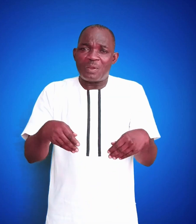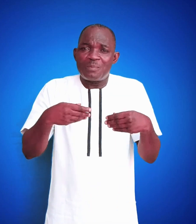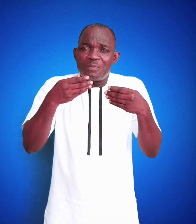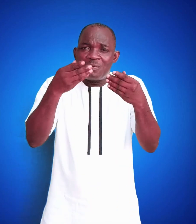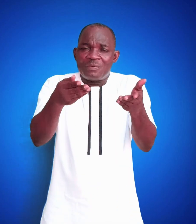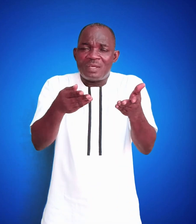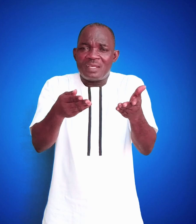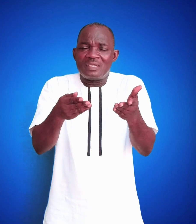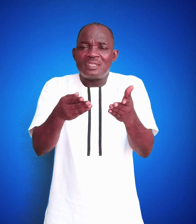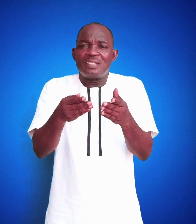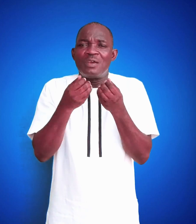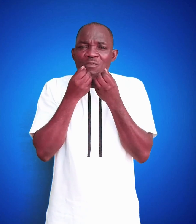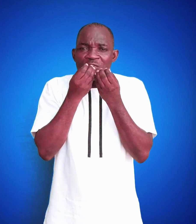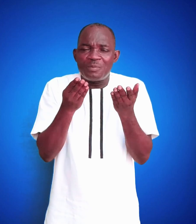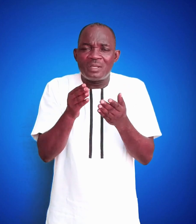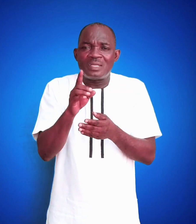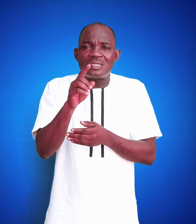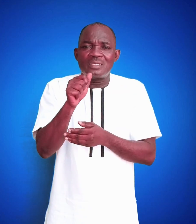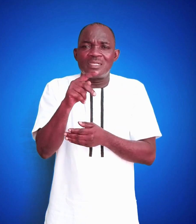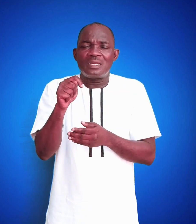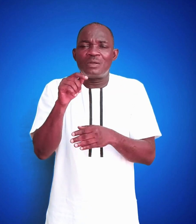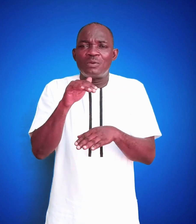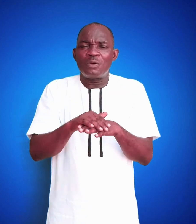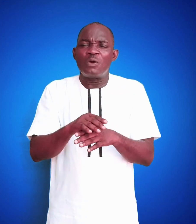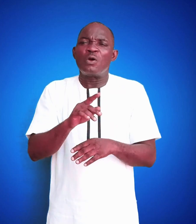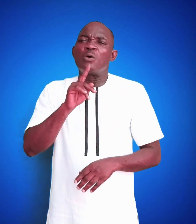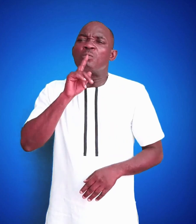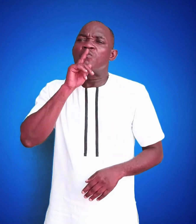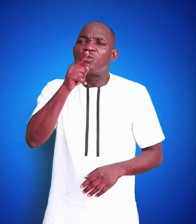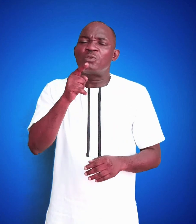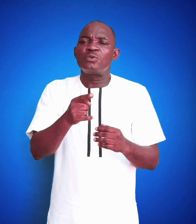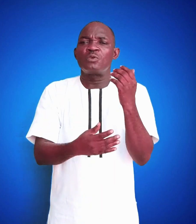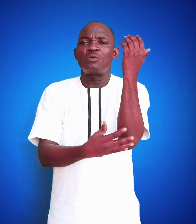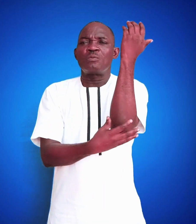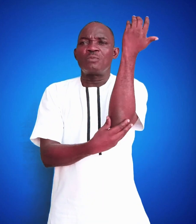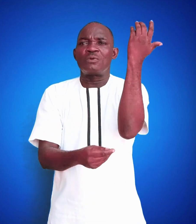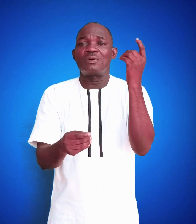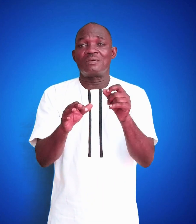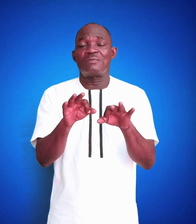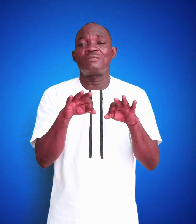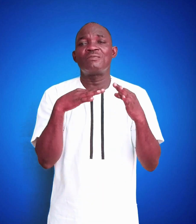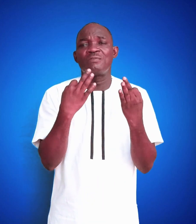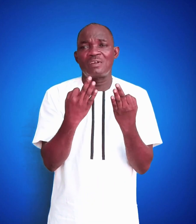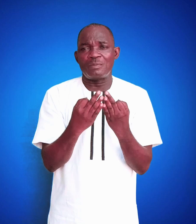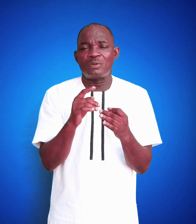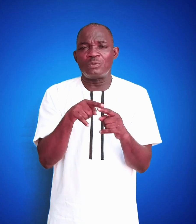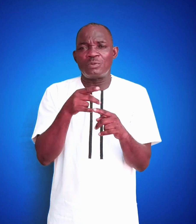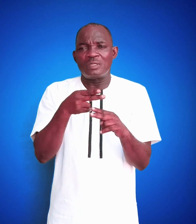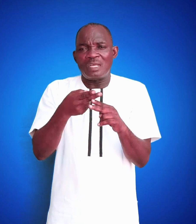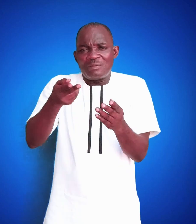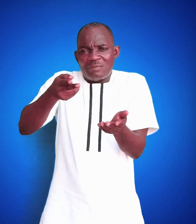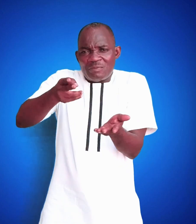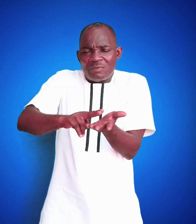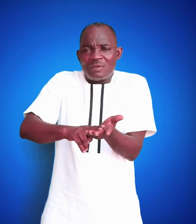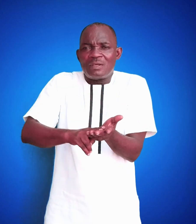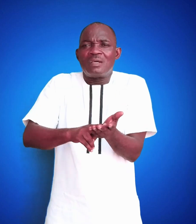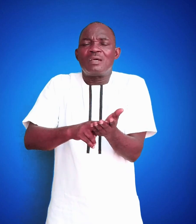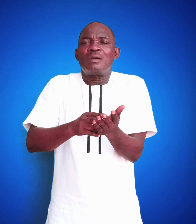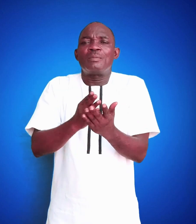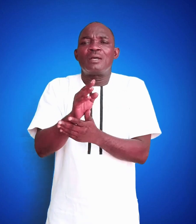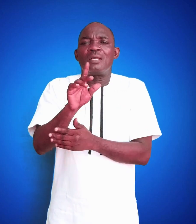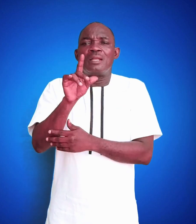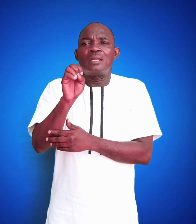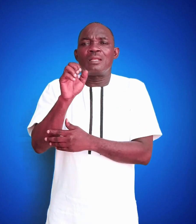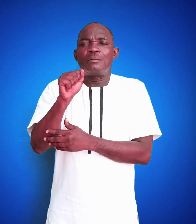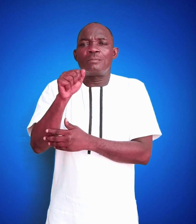Provide data on very poor households to be enrolled by the